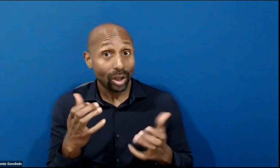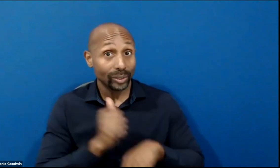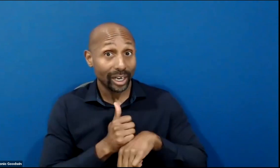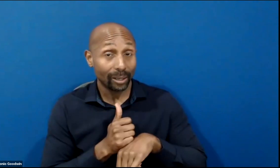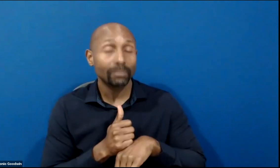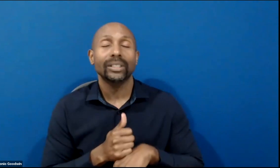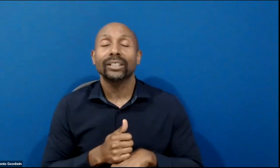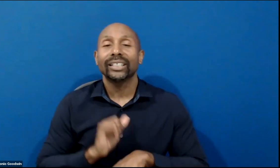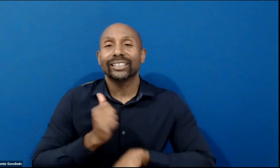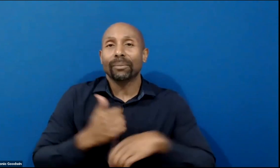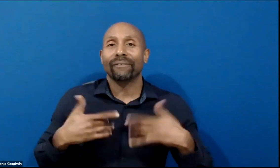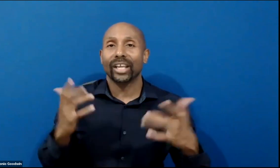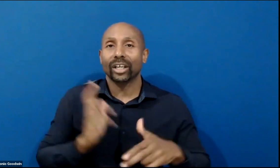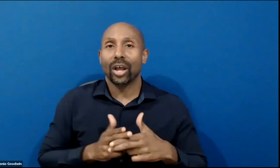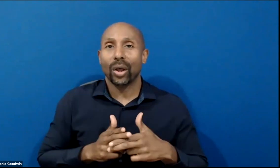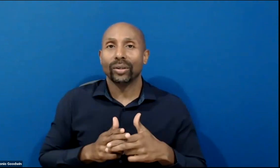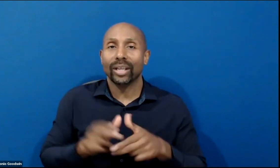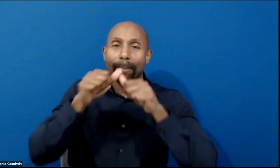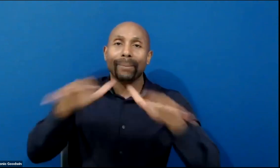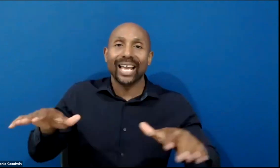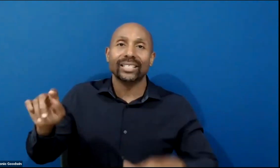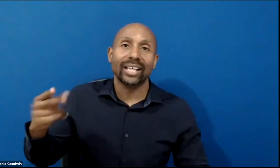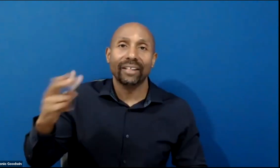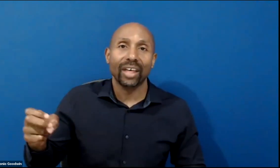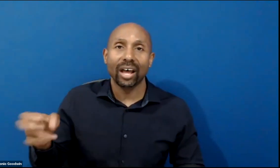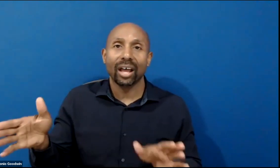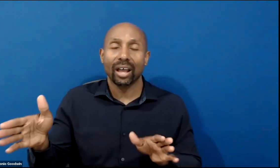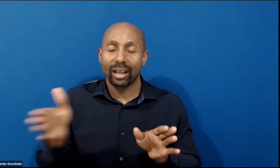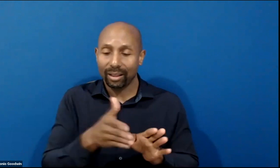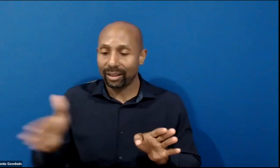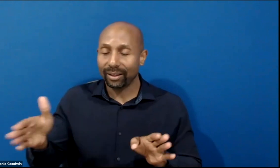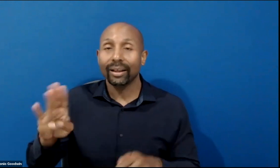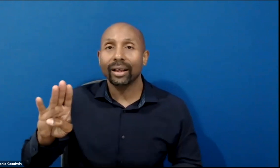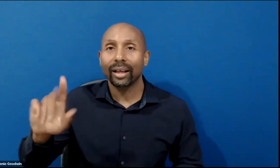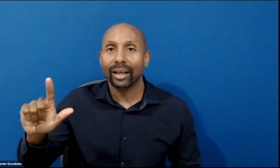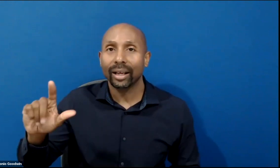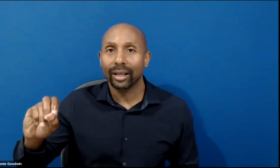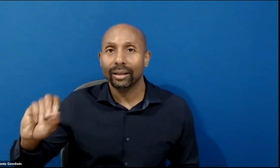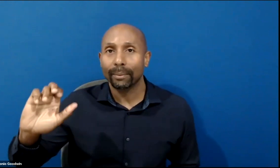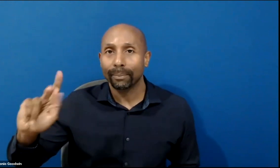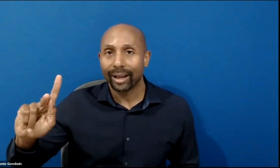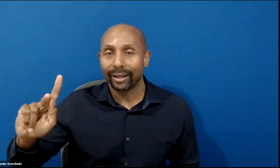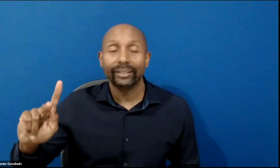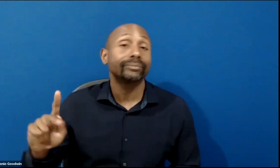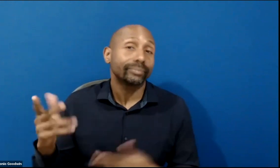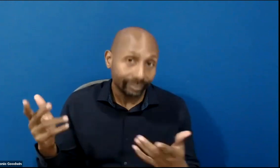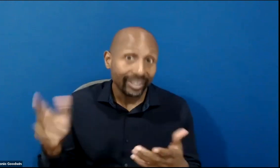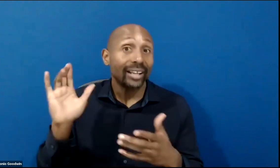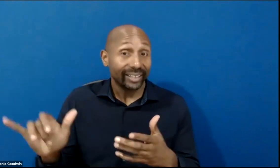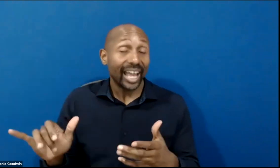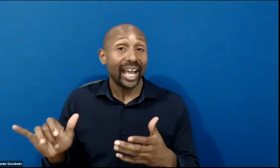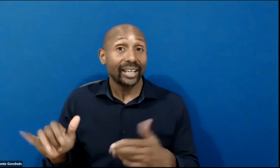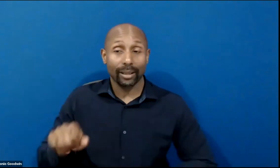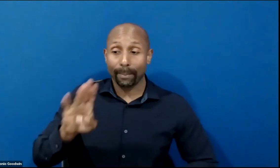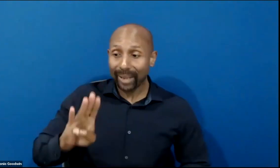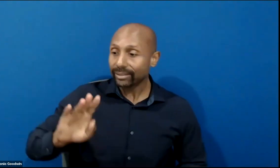the Block, right? And Bless the Block was a ritual, right? And it happened, like, again, it's going to have a lot of the elements that